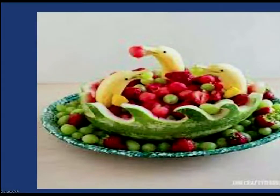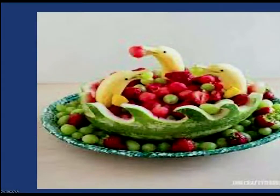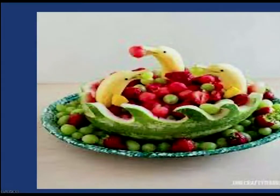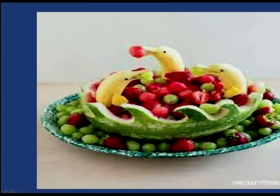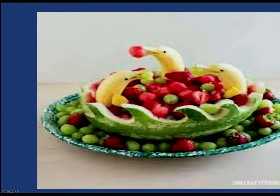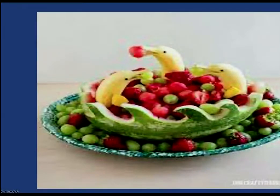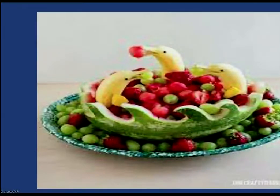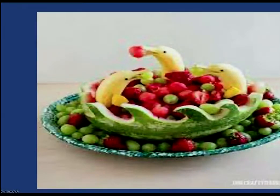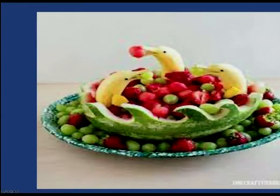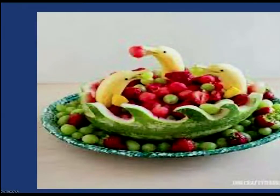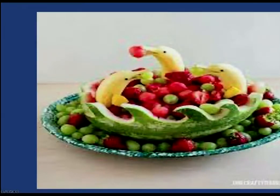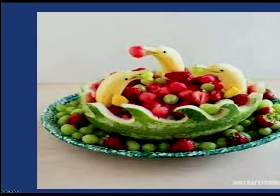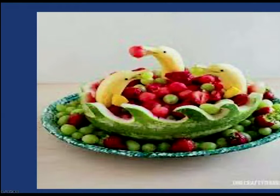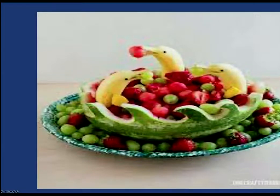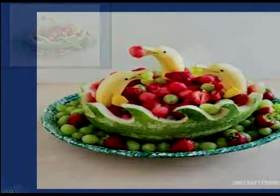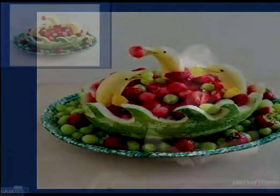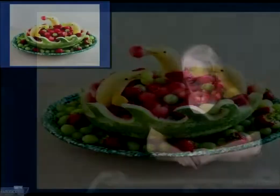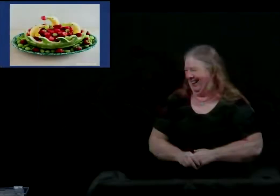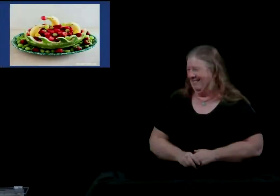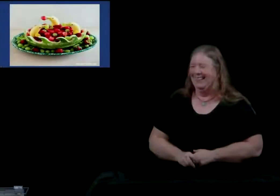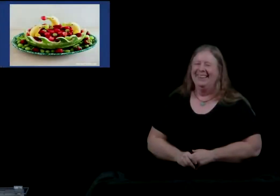Oh, dolphins.